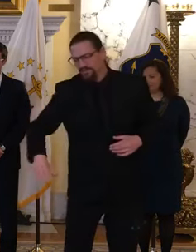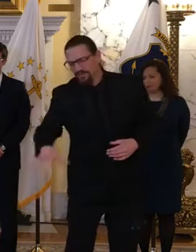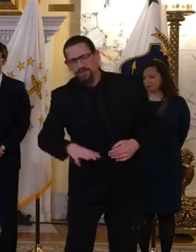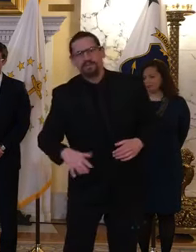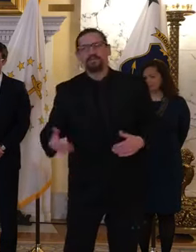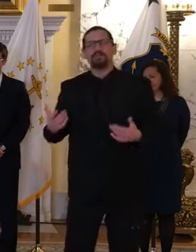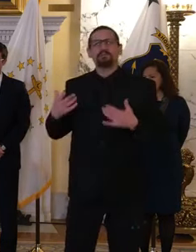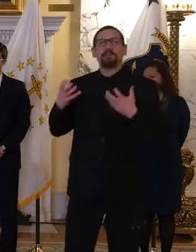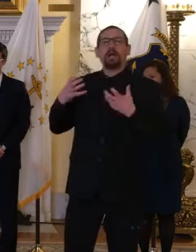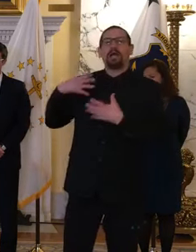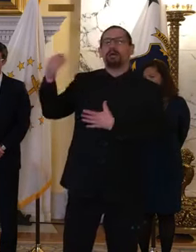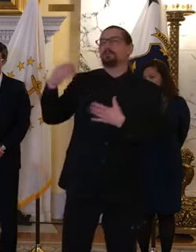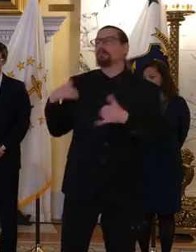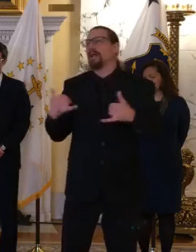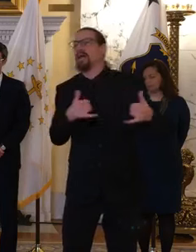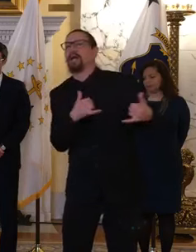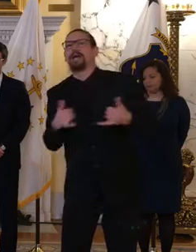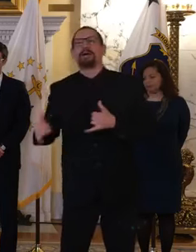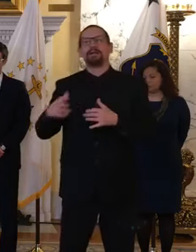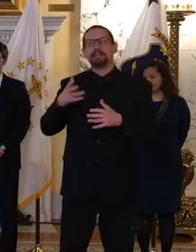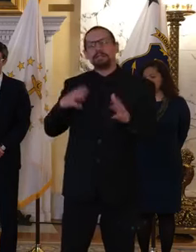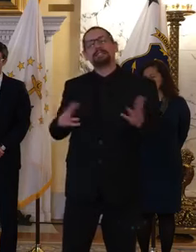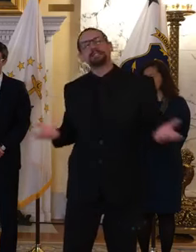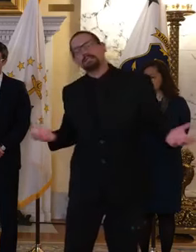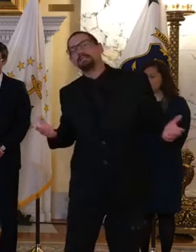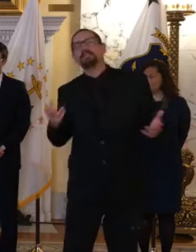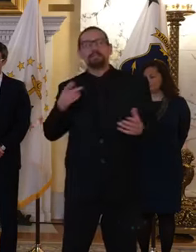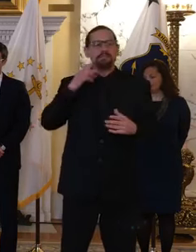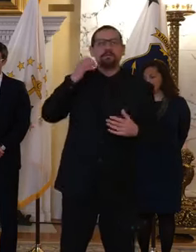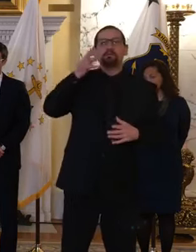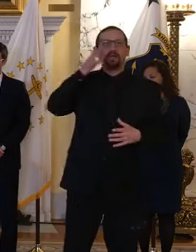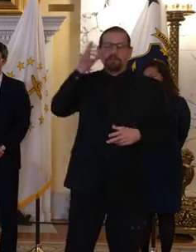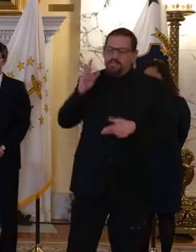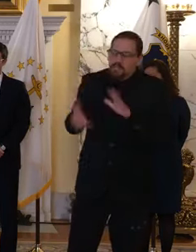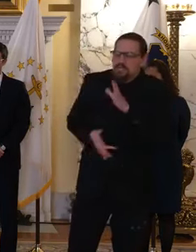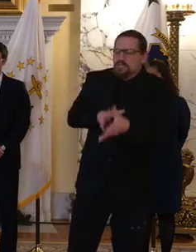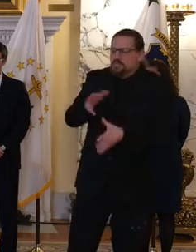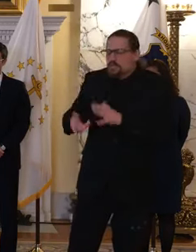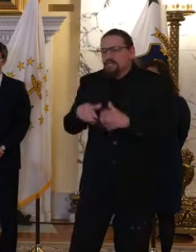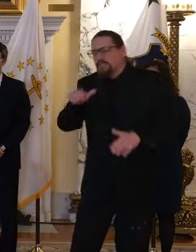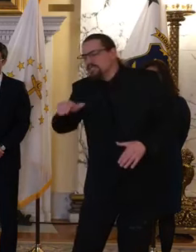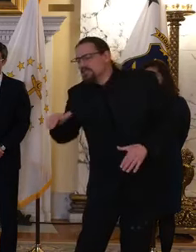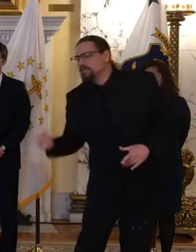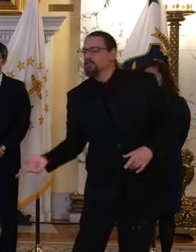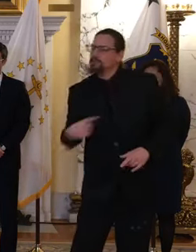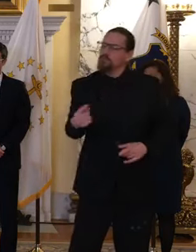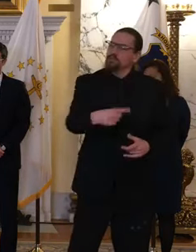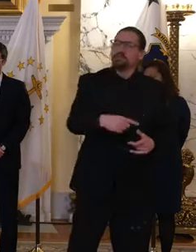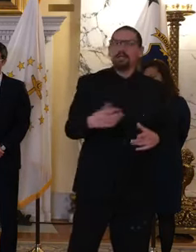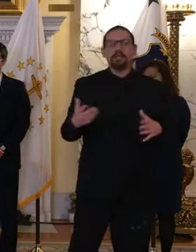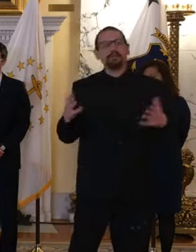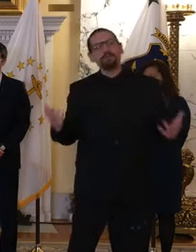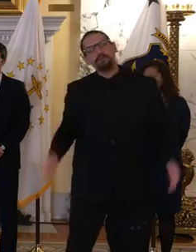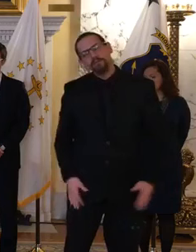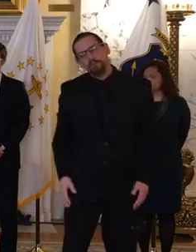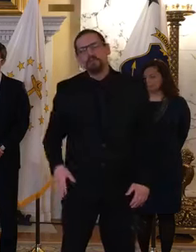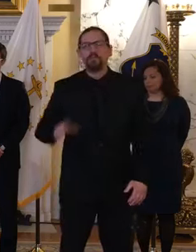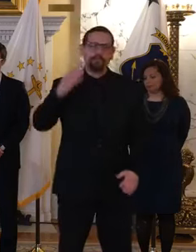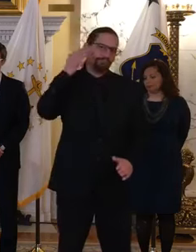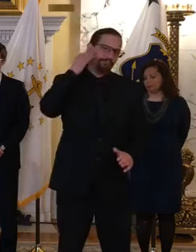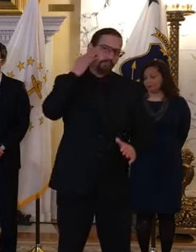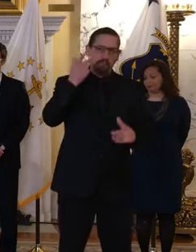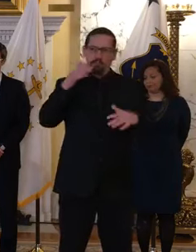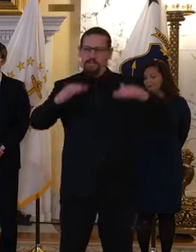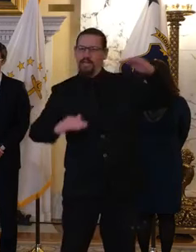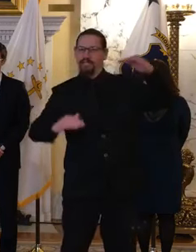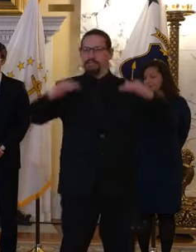friends. To the parents, it's brutal to have to try to juggle everything and be with your kids at